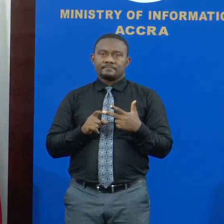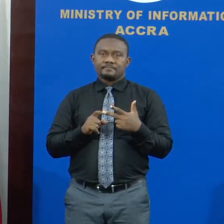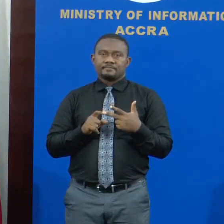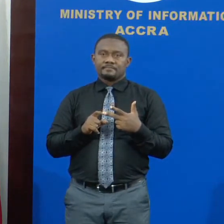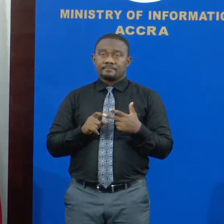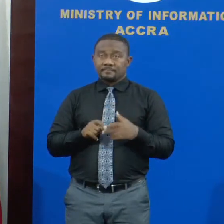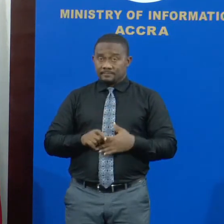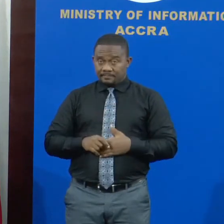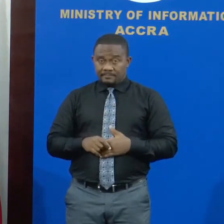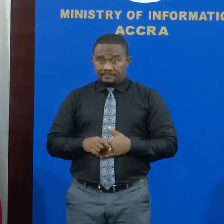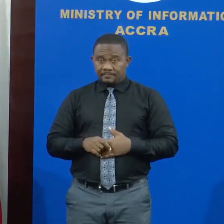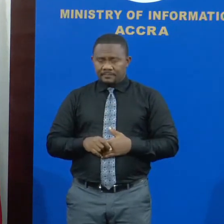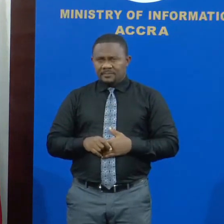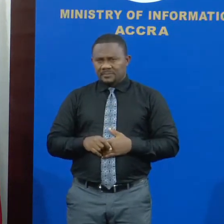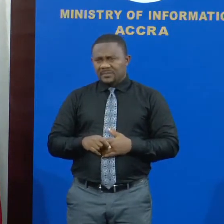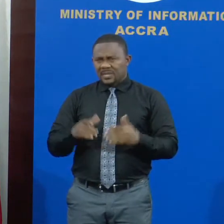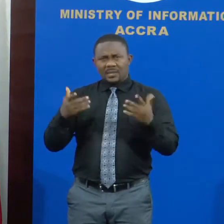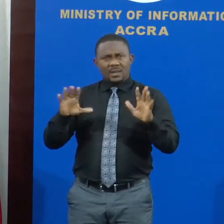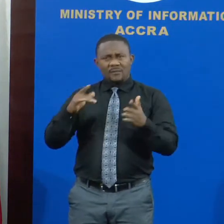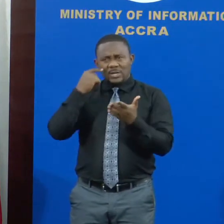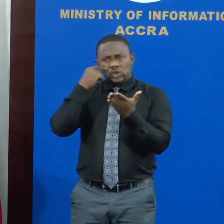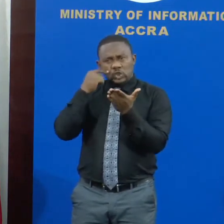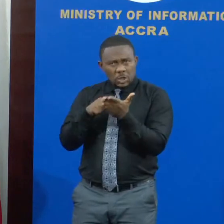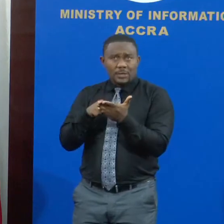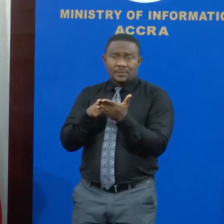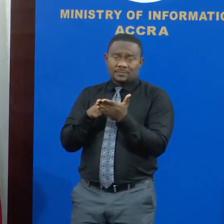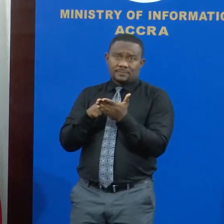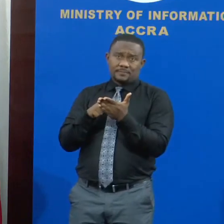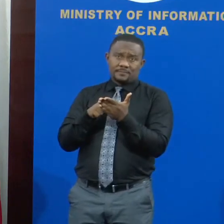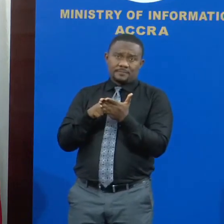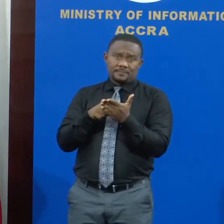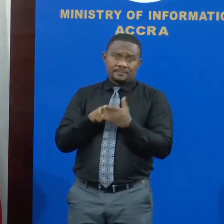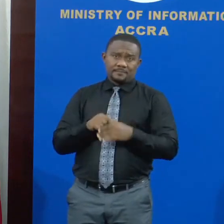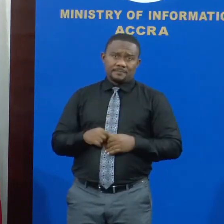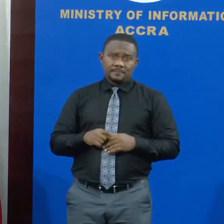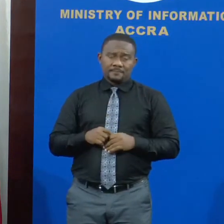check, after you've gone through these two processes, you're going to get